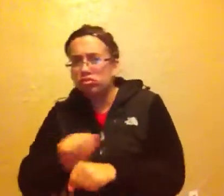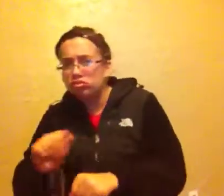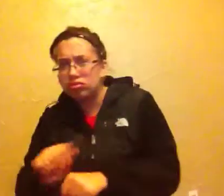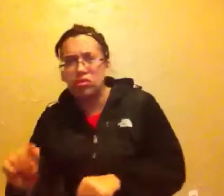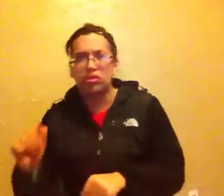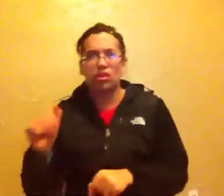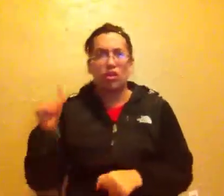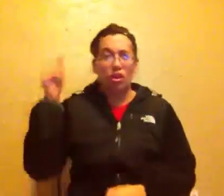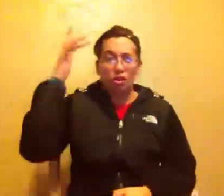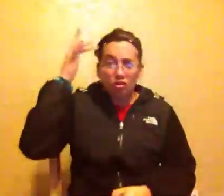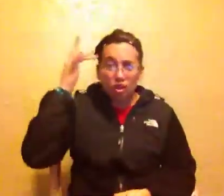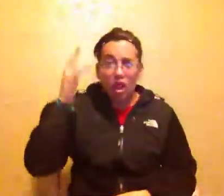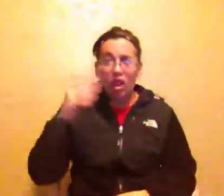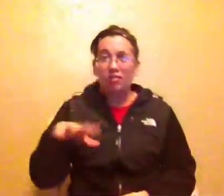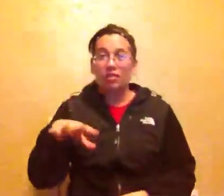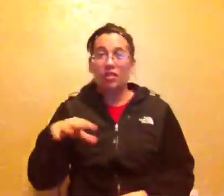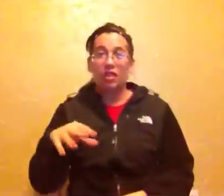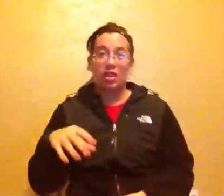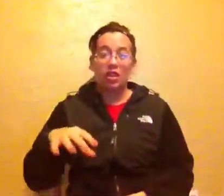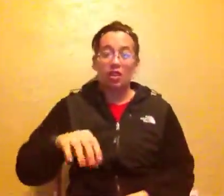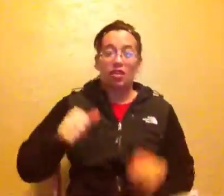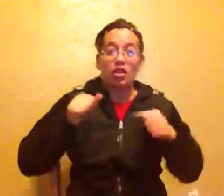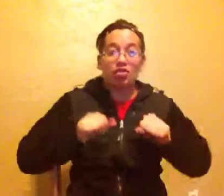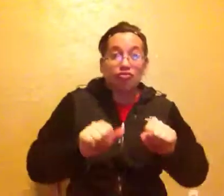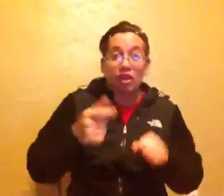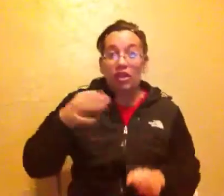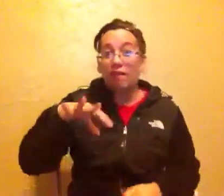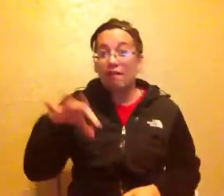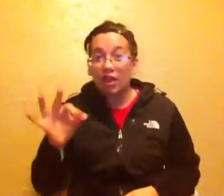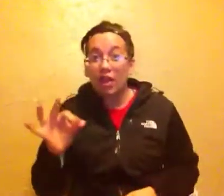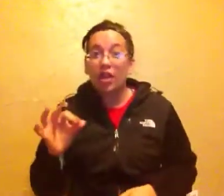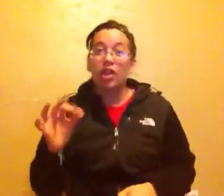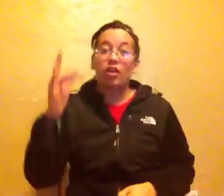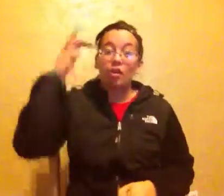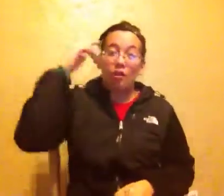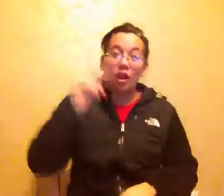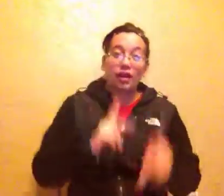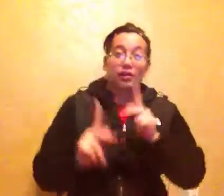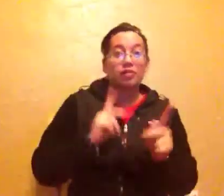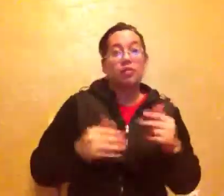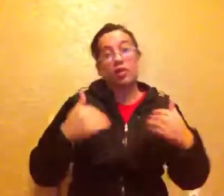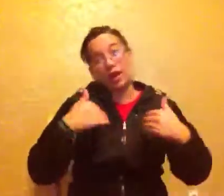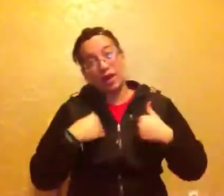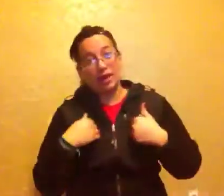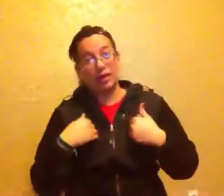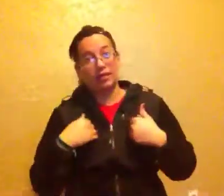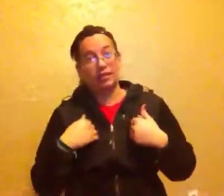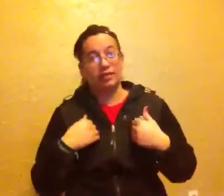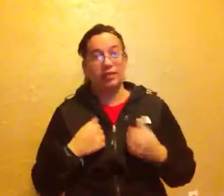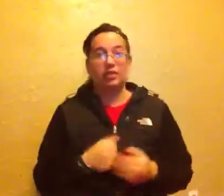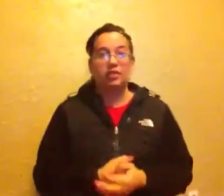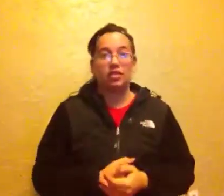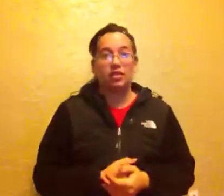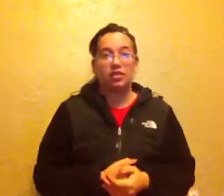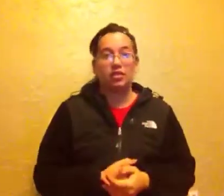prodromal symptoms early to see if they can be intervened with early on and prevent the full-blown illness. But